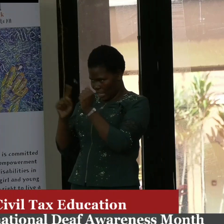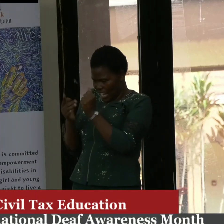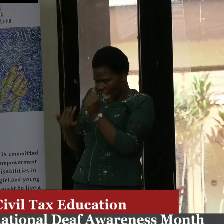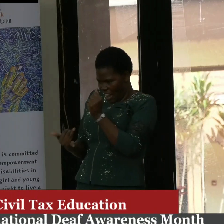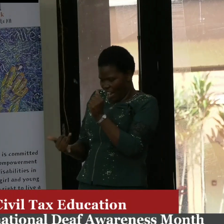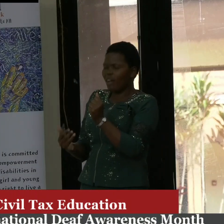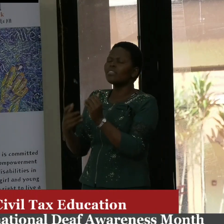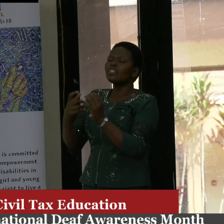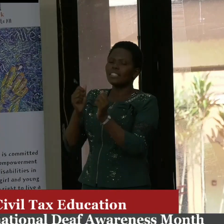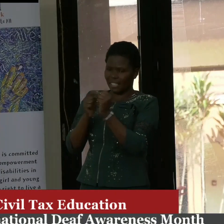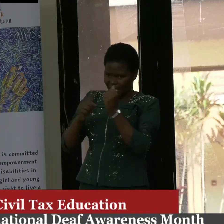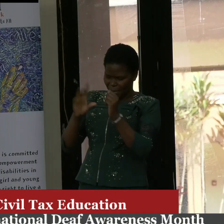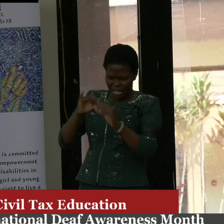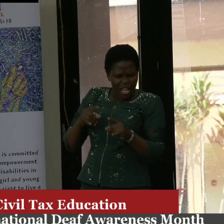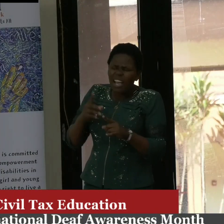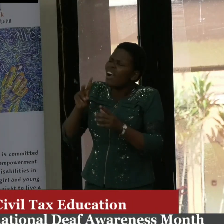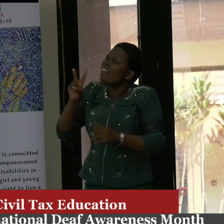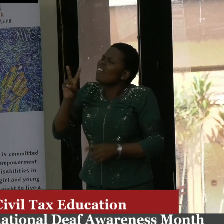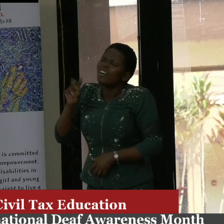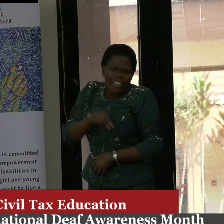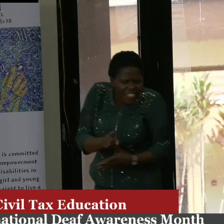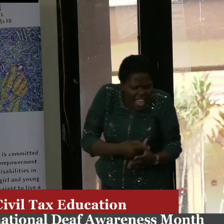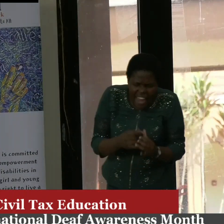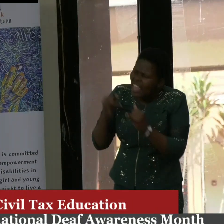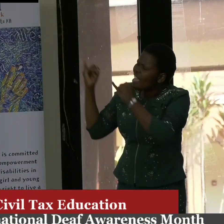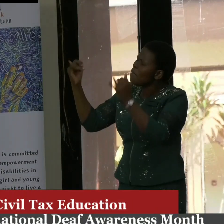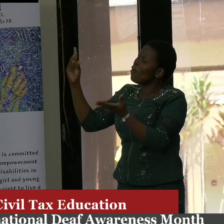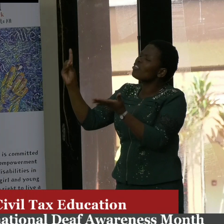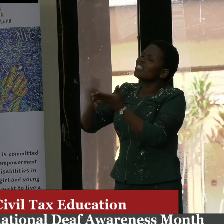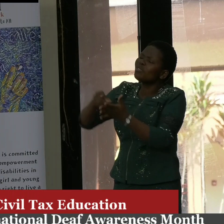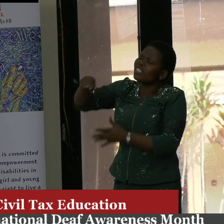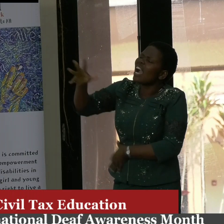that it will be 18%, but for now, 16%.